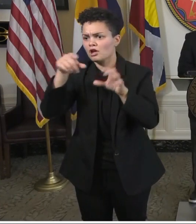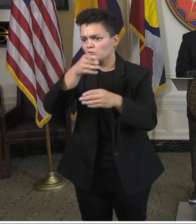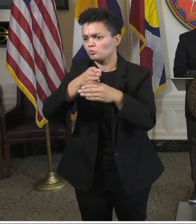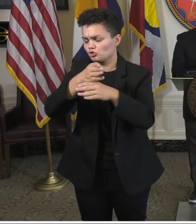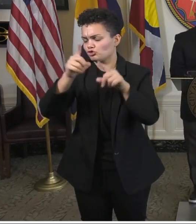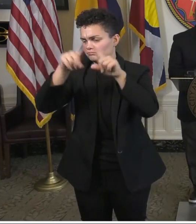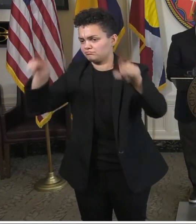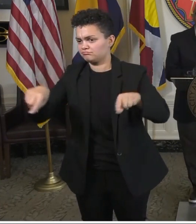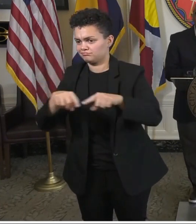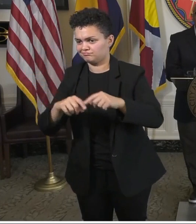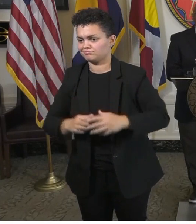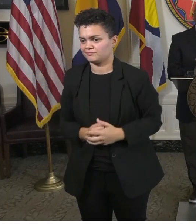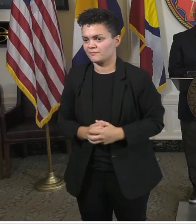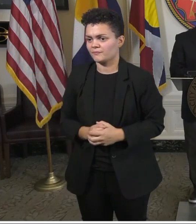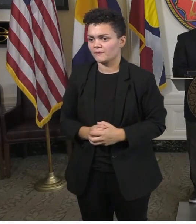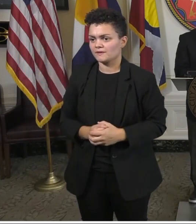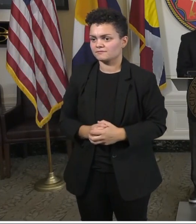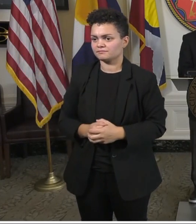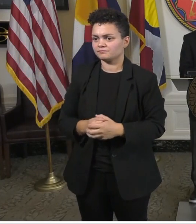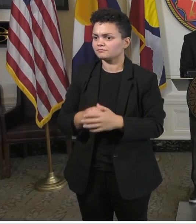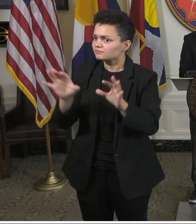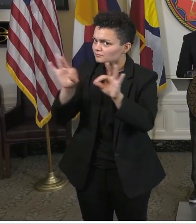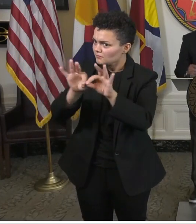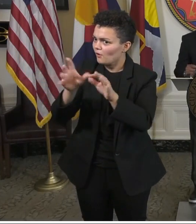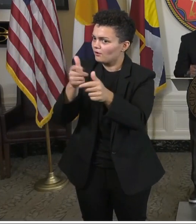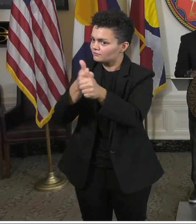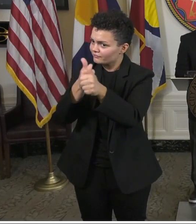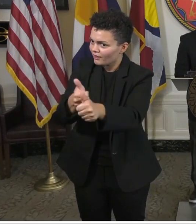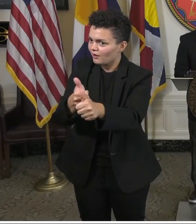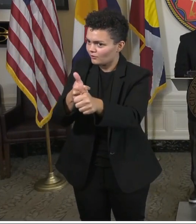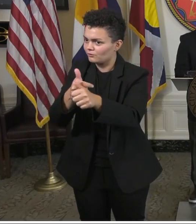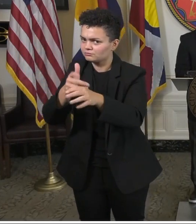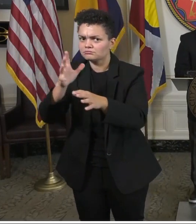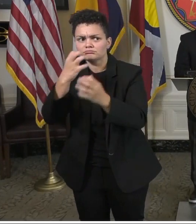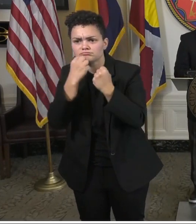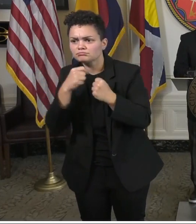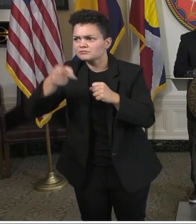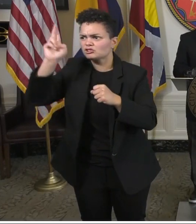National Historic Standards. Let's open up to question and answer, and we'll get started.